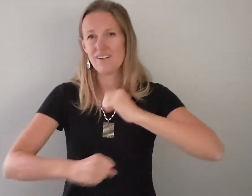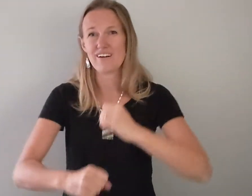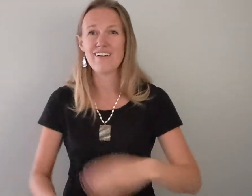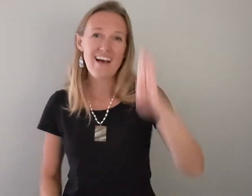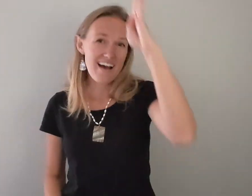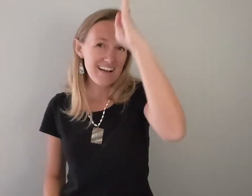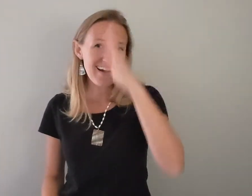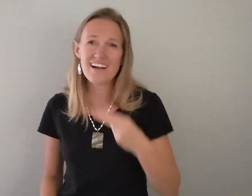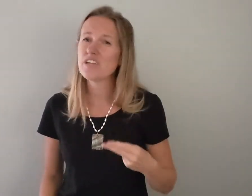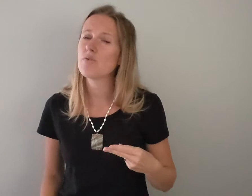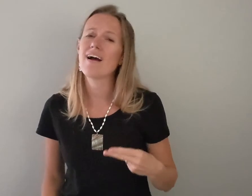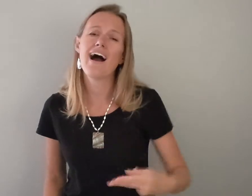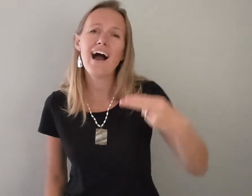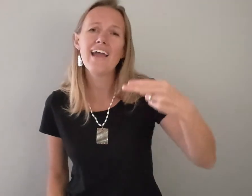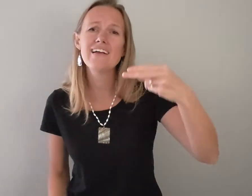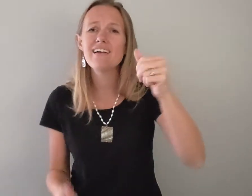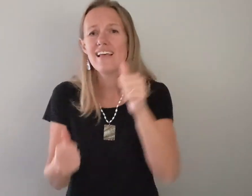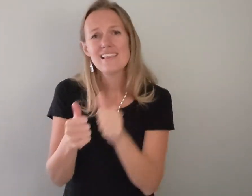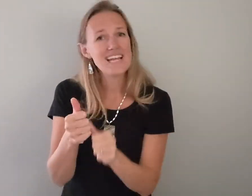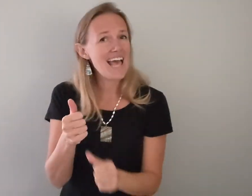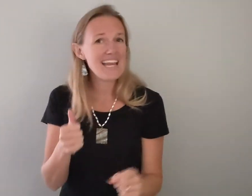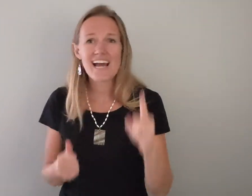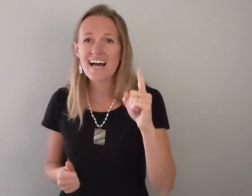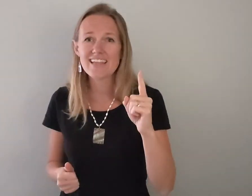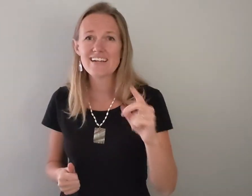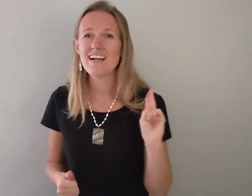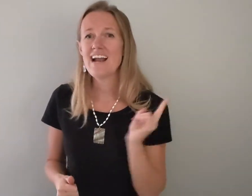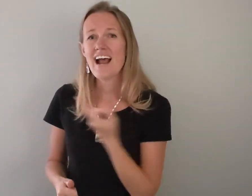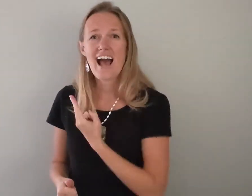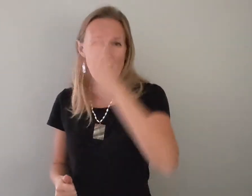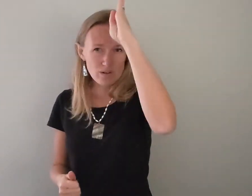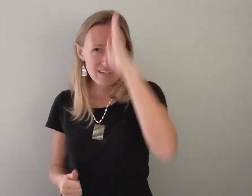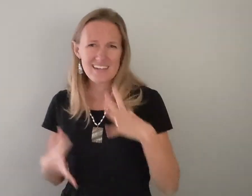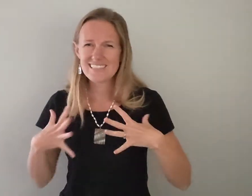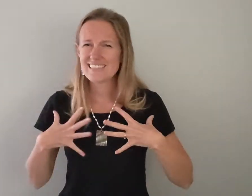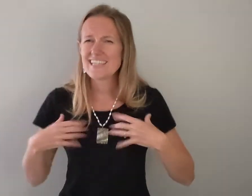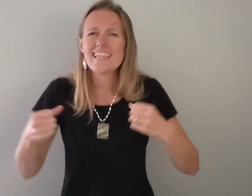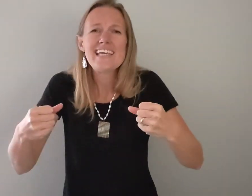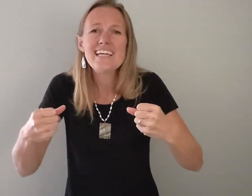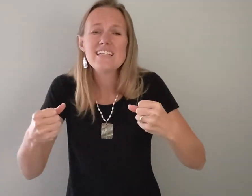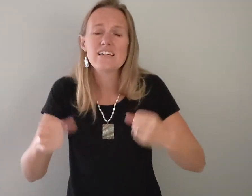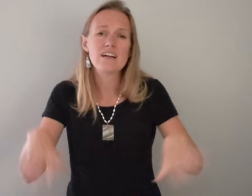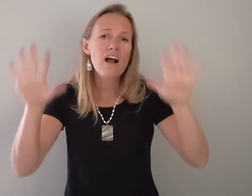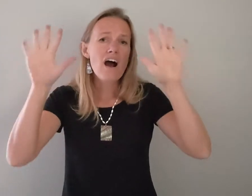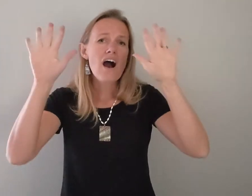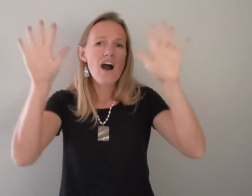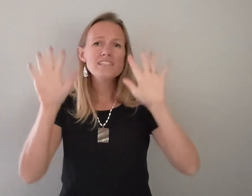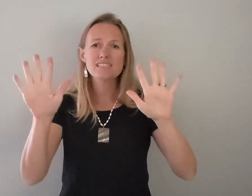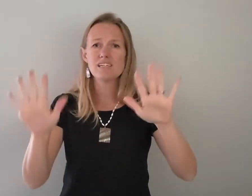stronger. God, you are higher than any other. Our God is healer, awesome